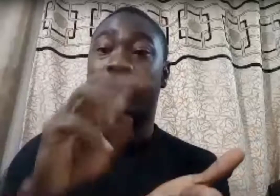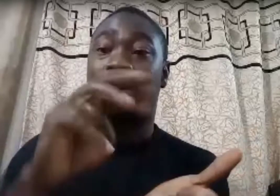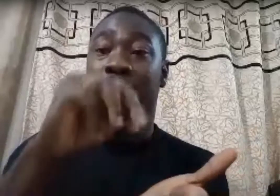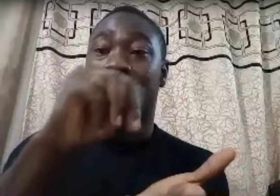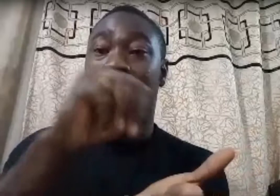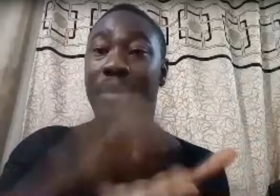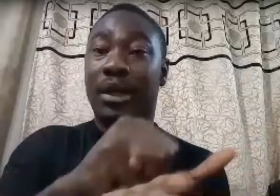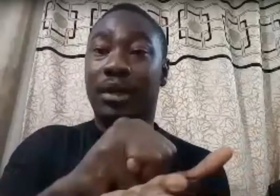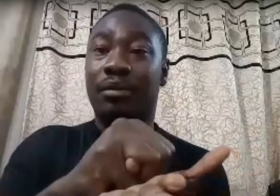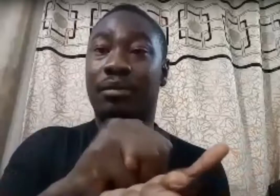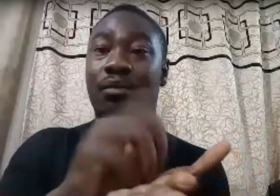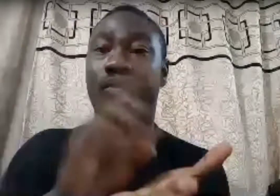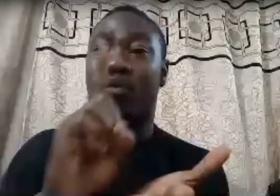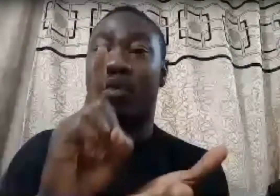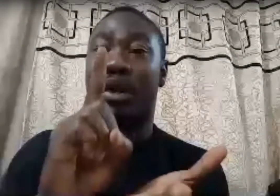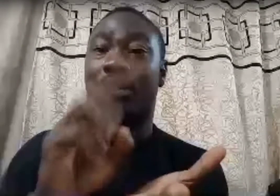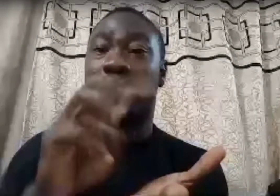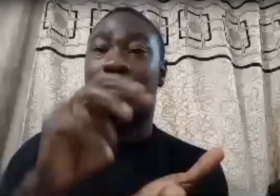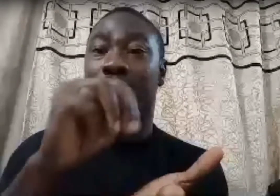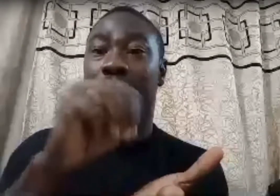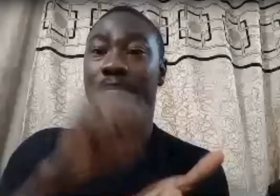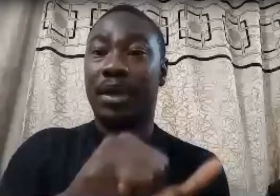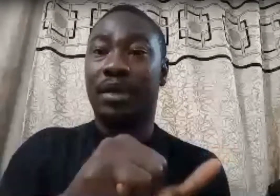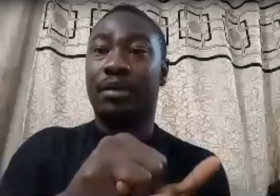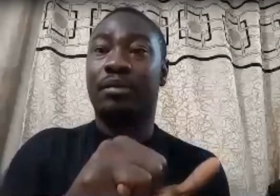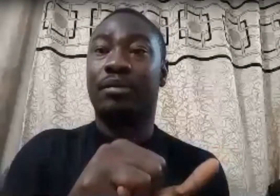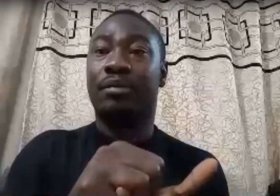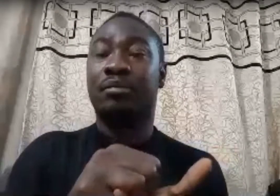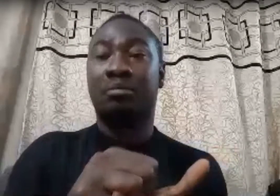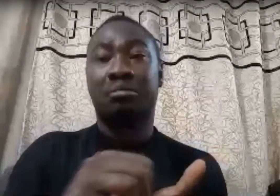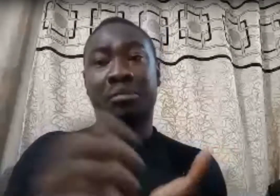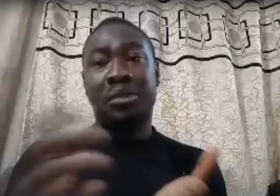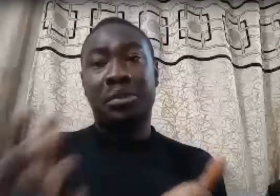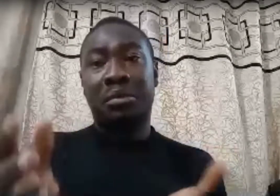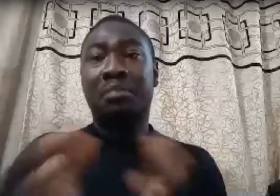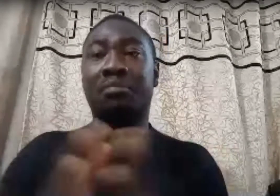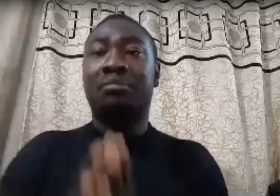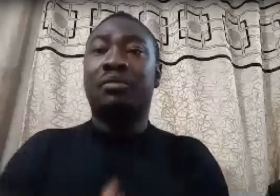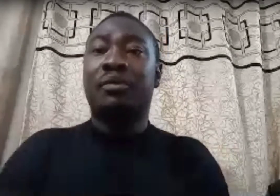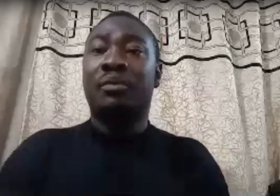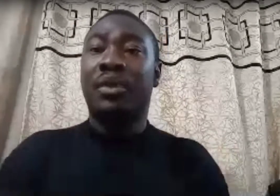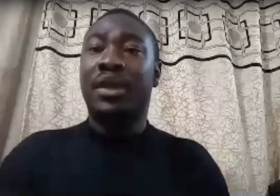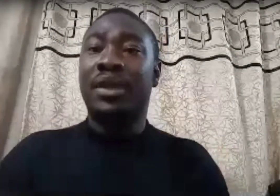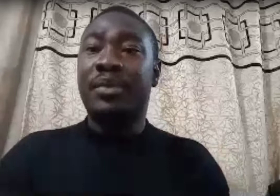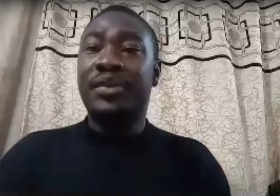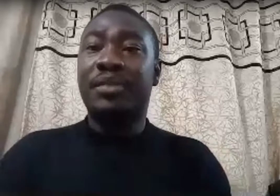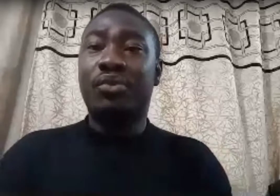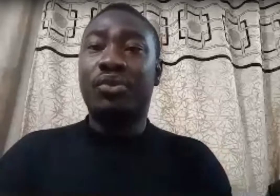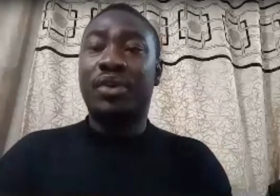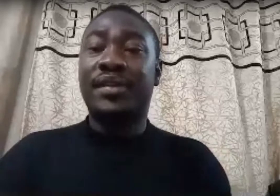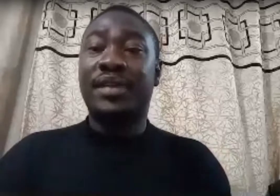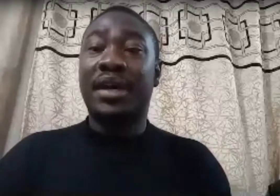million. So, with that principle, you can sign 2 million, 50